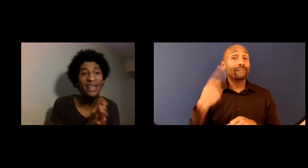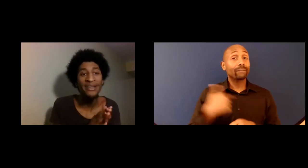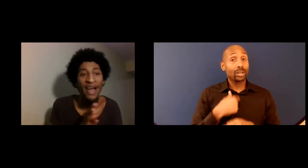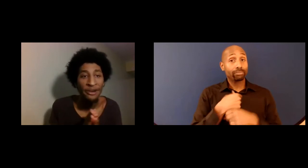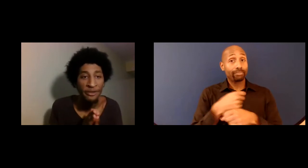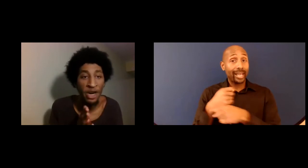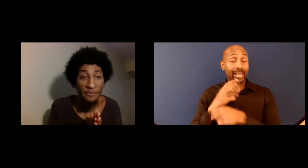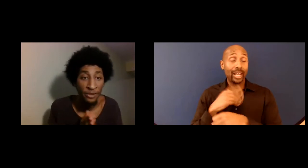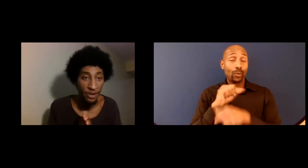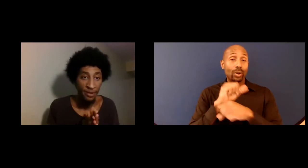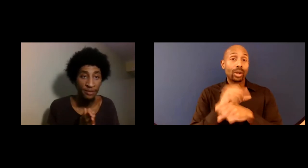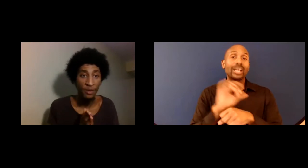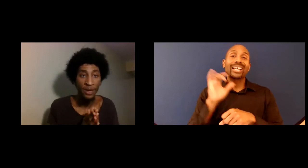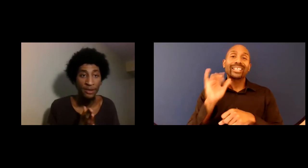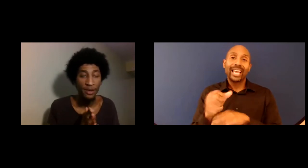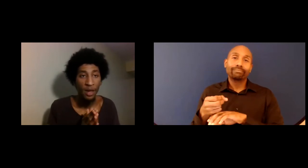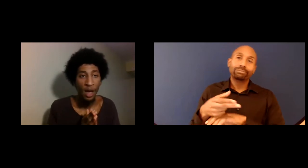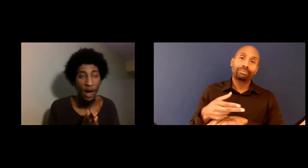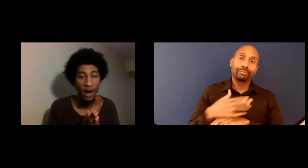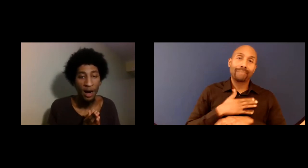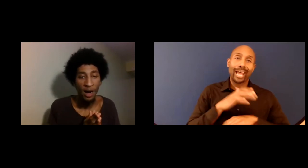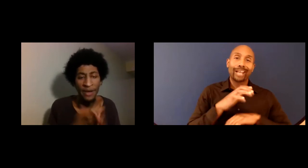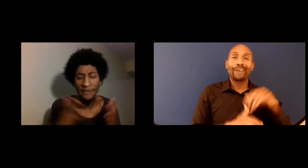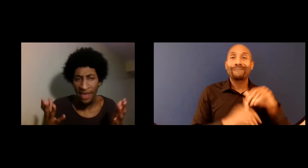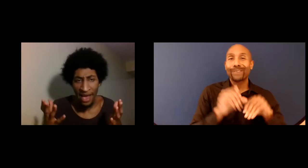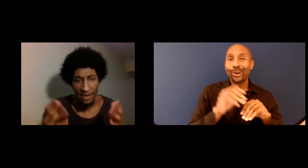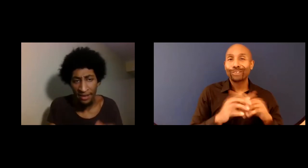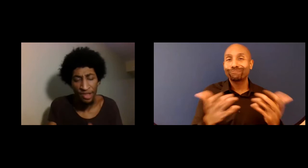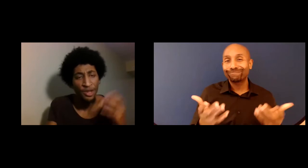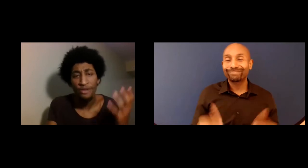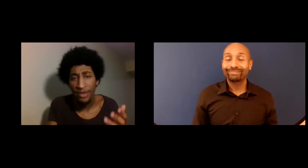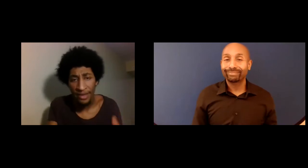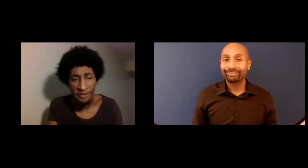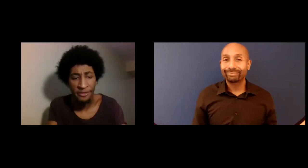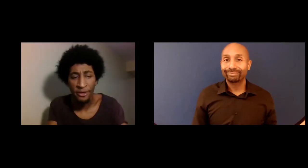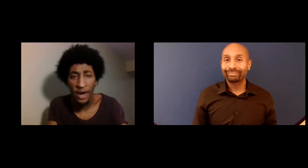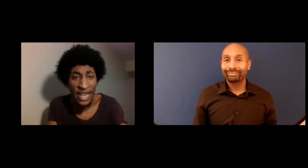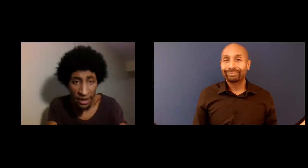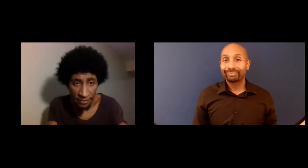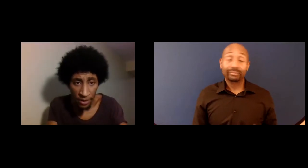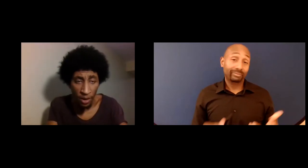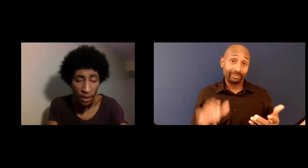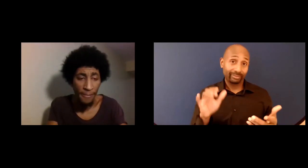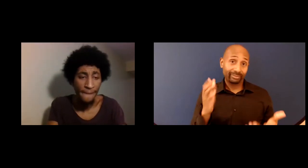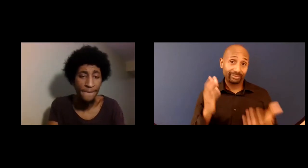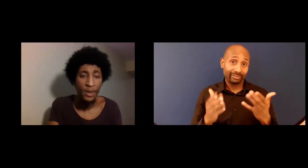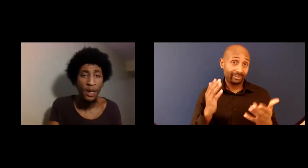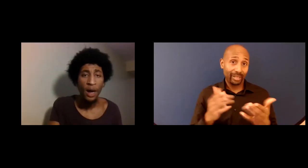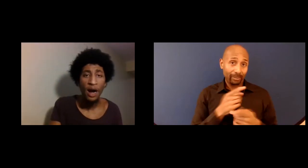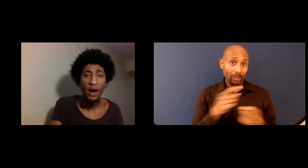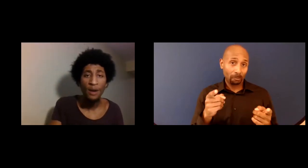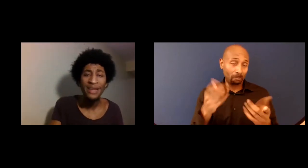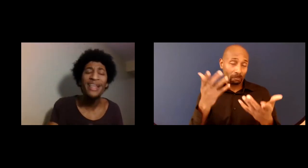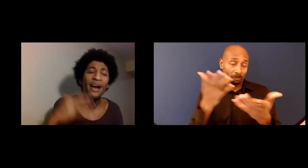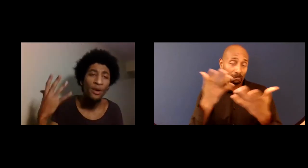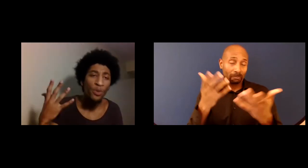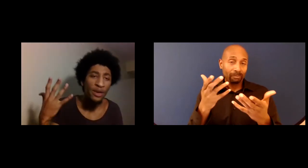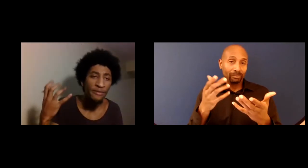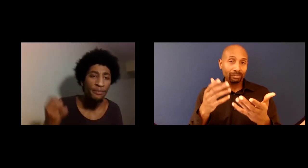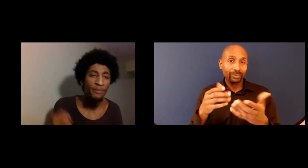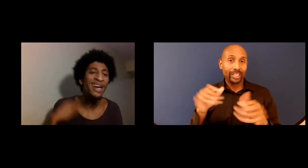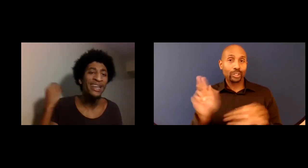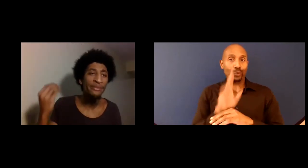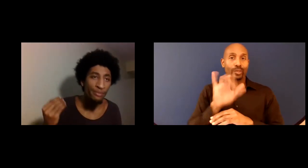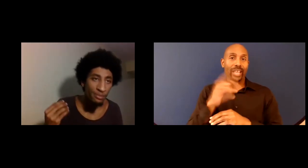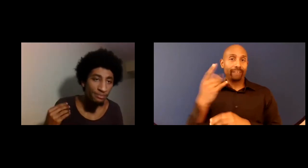supersedes my desire for comfort in this moment, if that is generative for any of you all. And now that